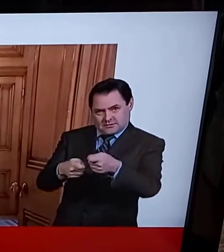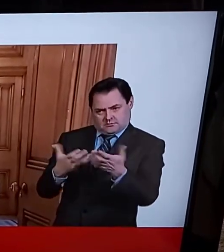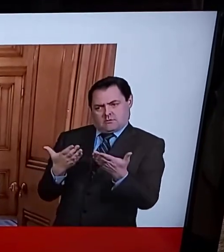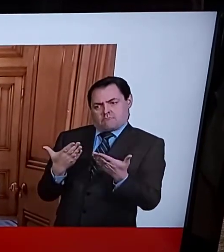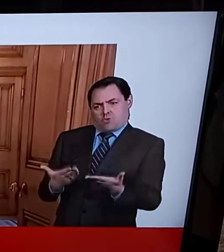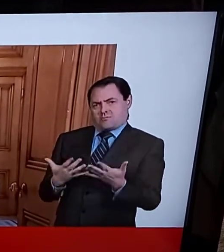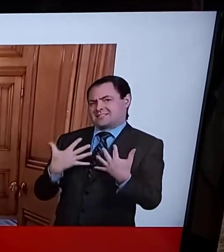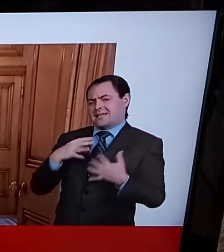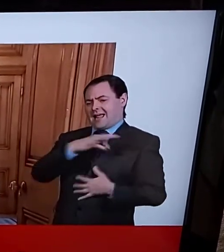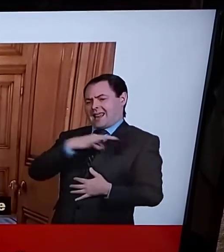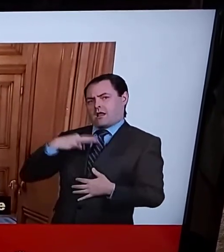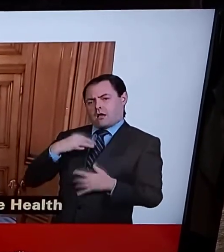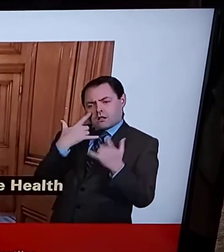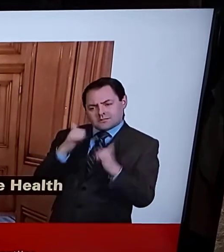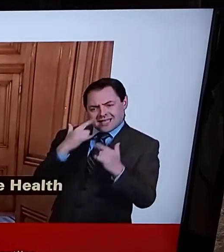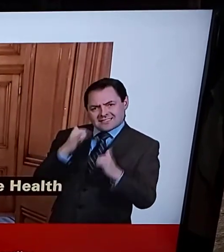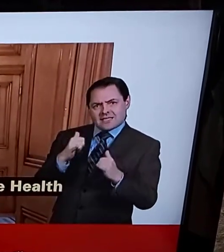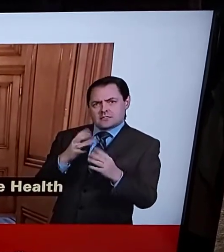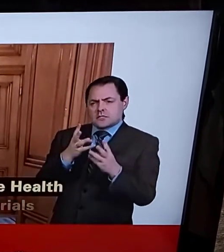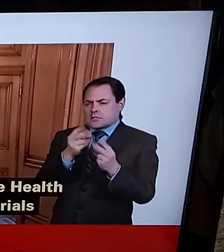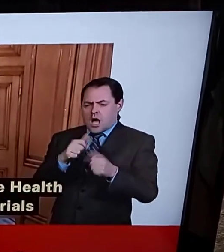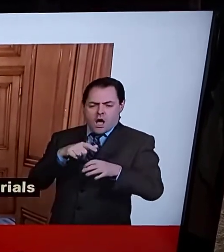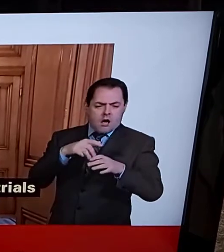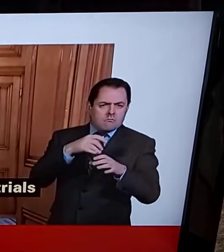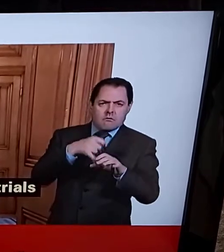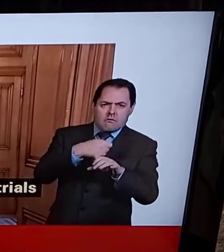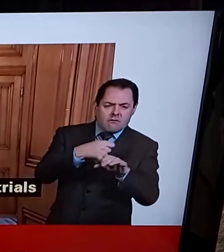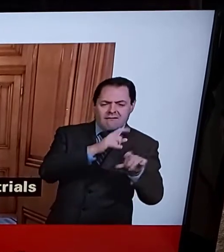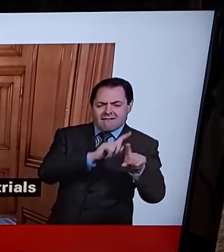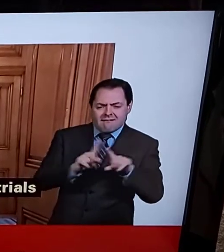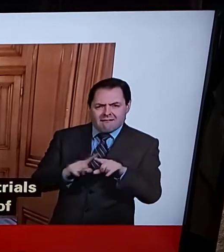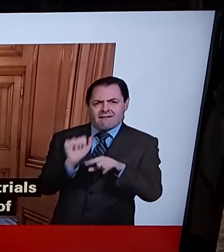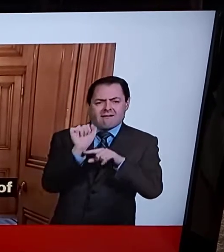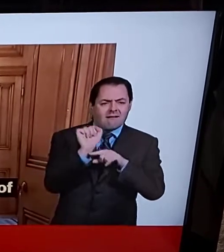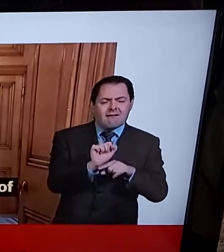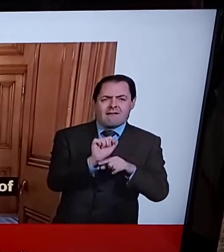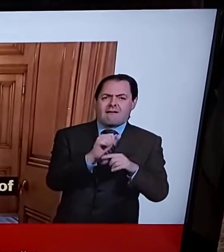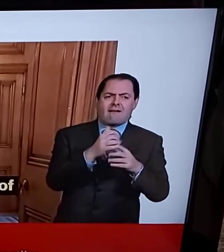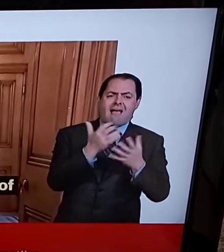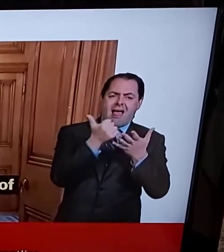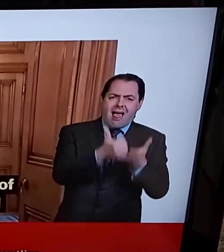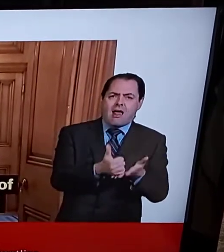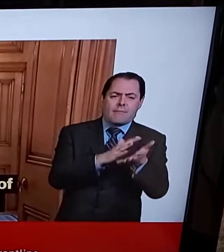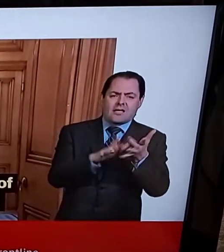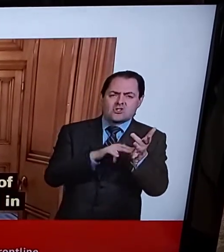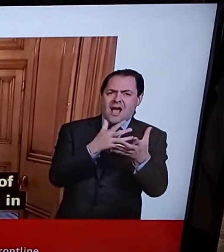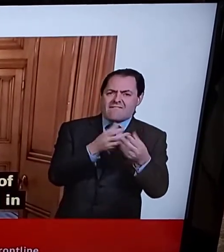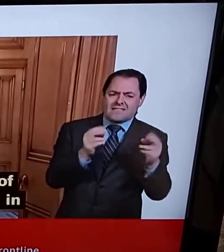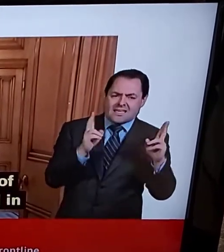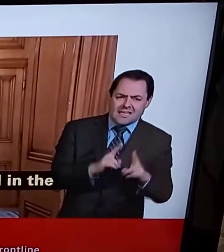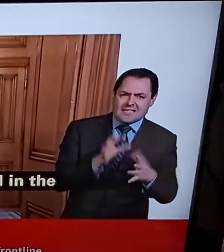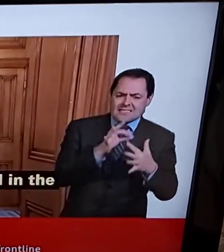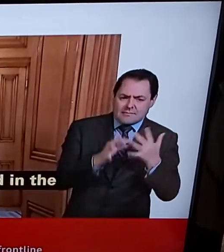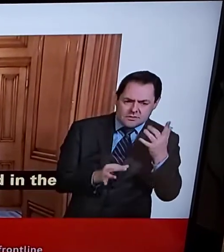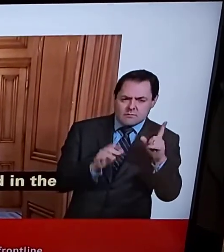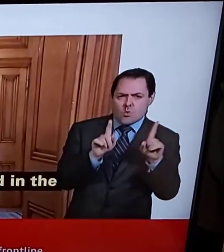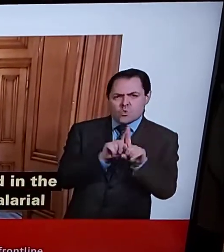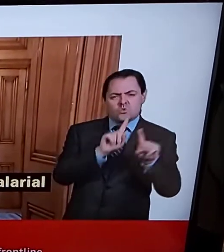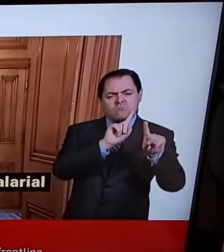taking place to see if antivirals, which have helped in the fight against HIV, and anti-malarial medicines such as